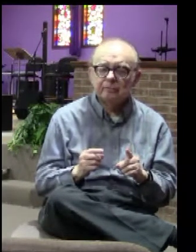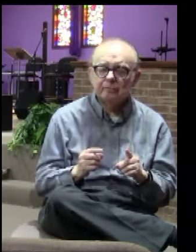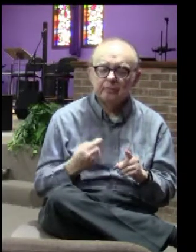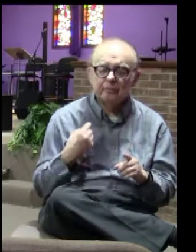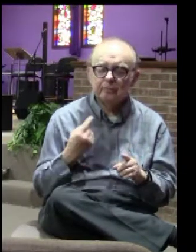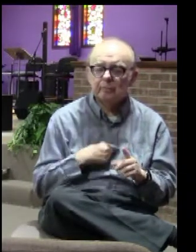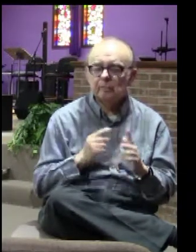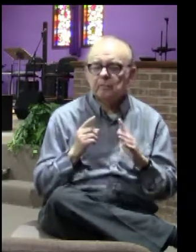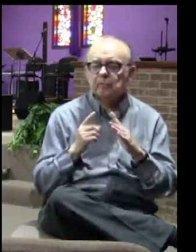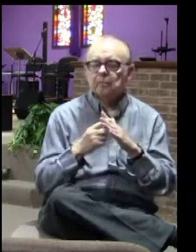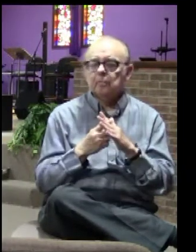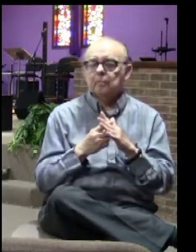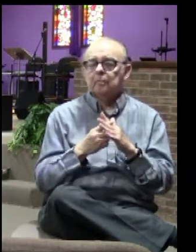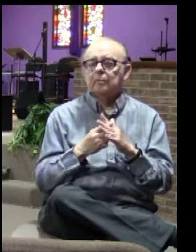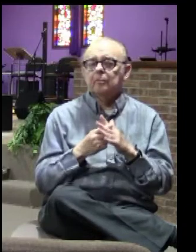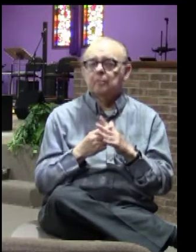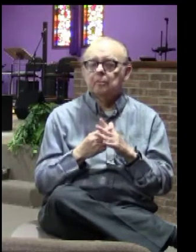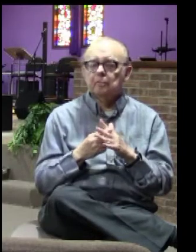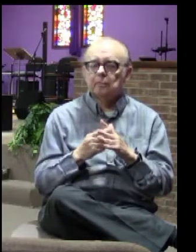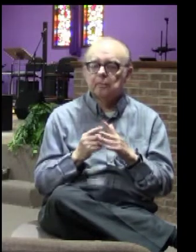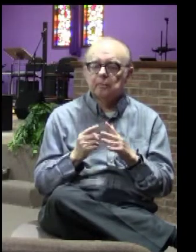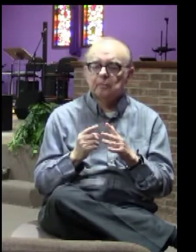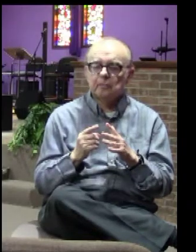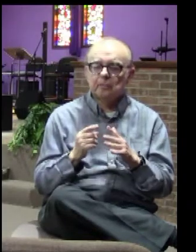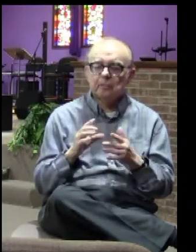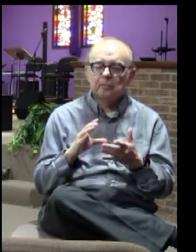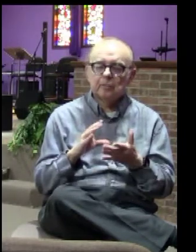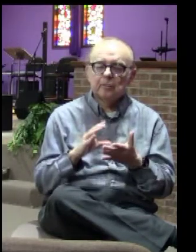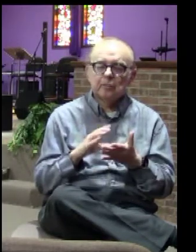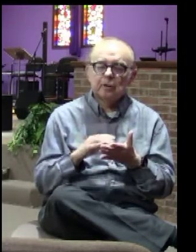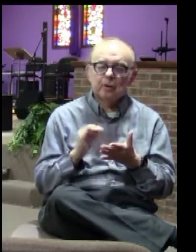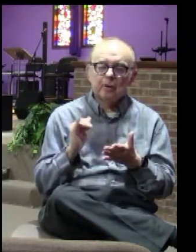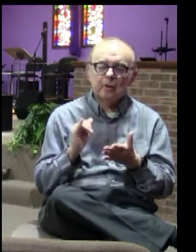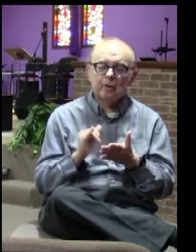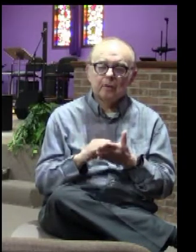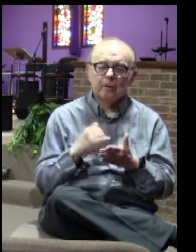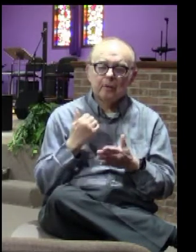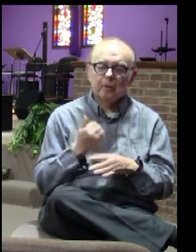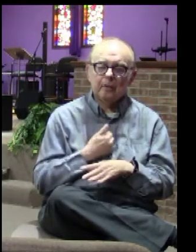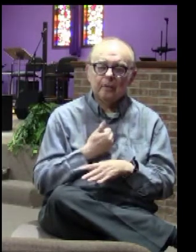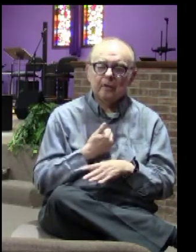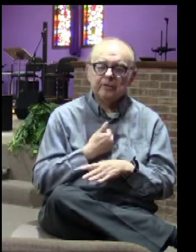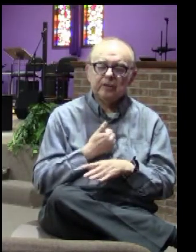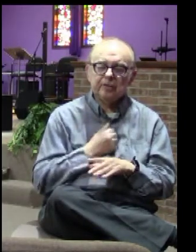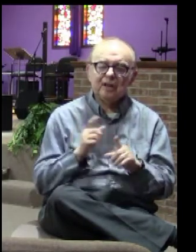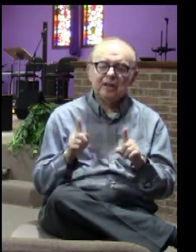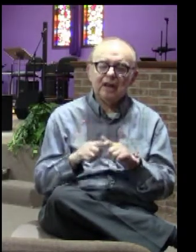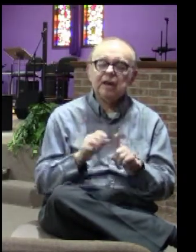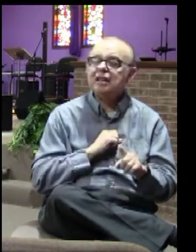we begin to find ourselves just like Samson